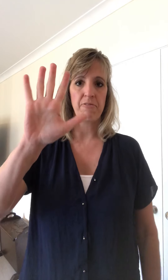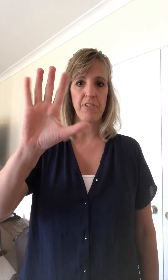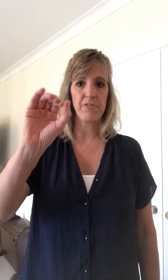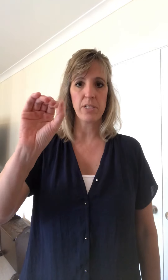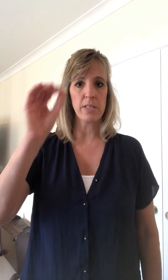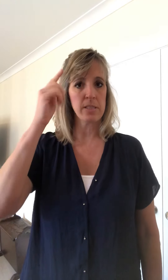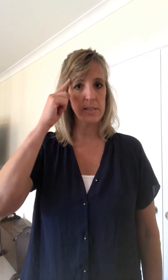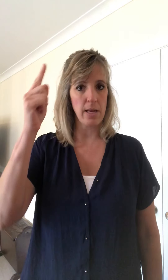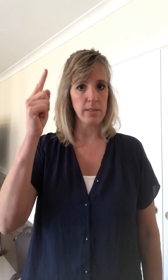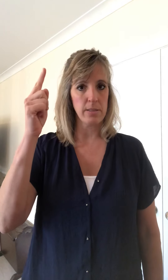$32.50.